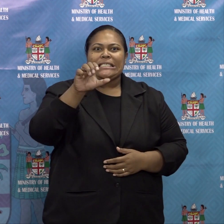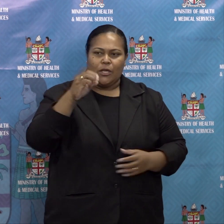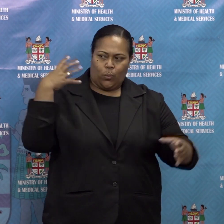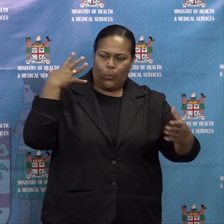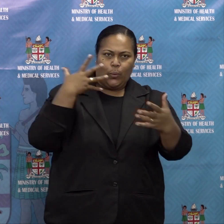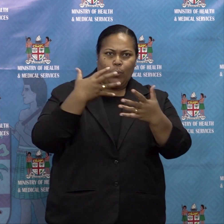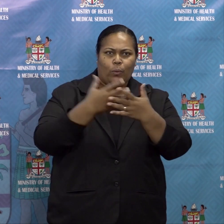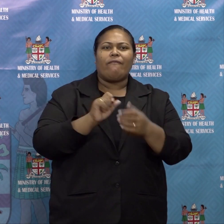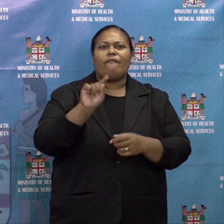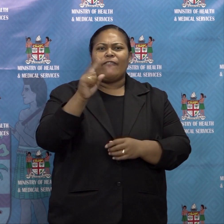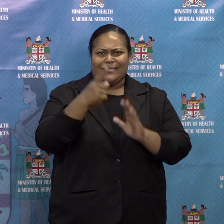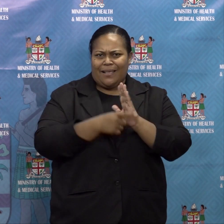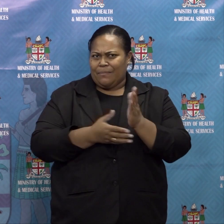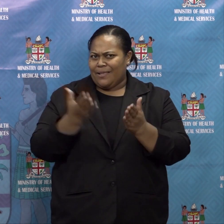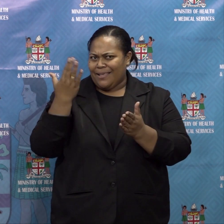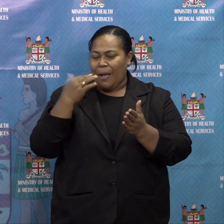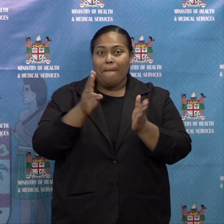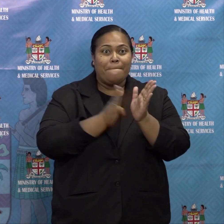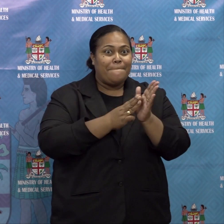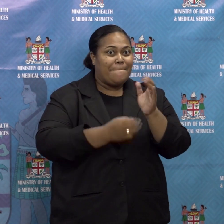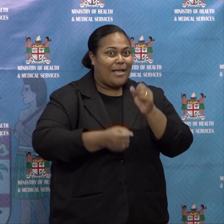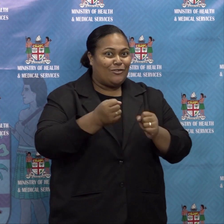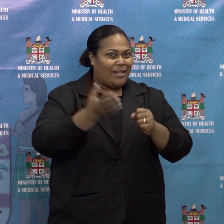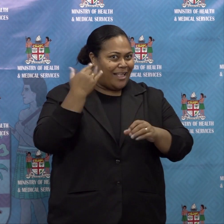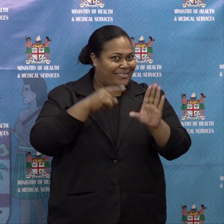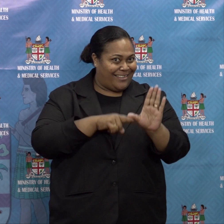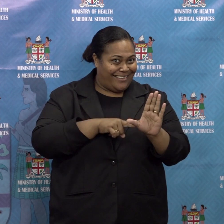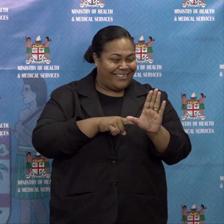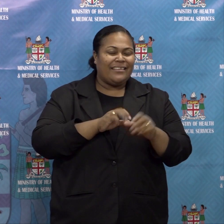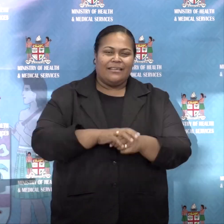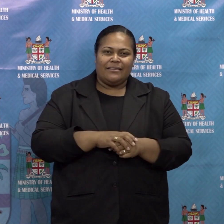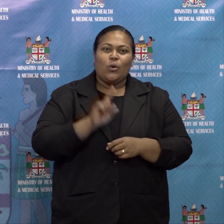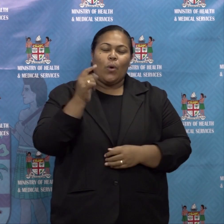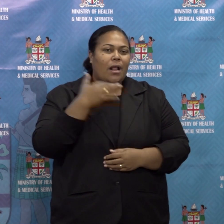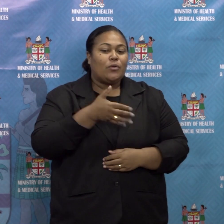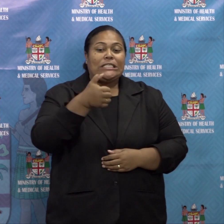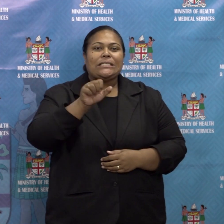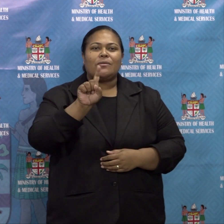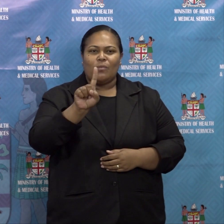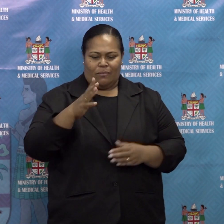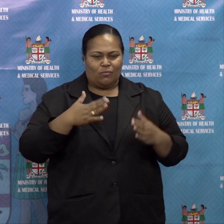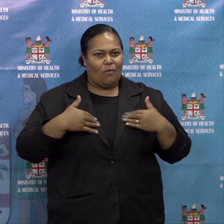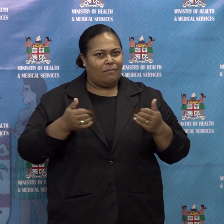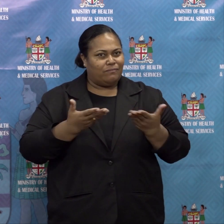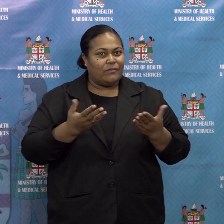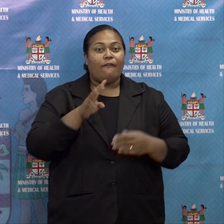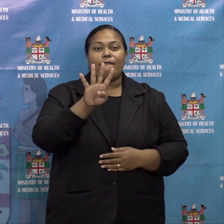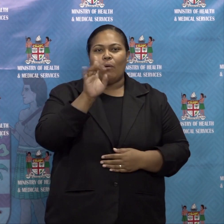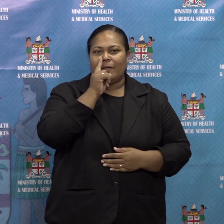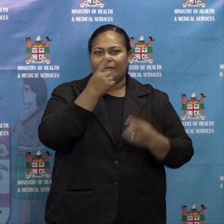recorded our first case in March of 2020. And we've had 161 recoveries and 4